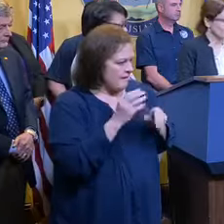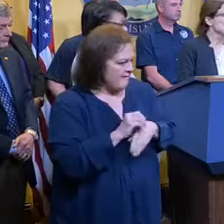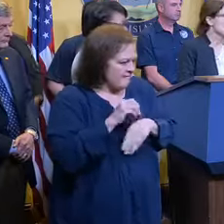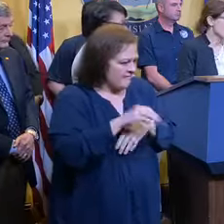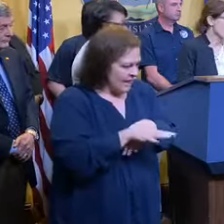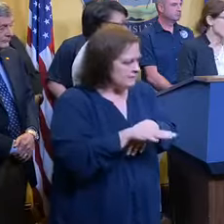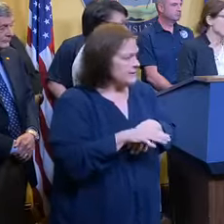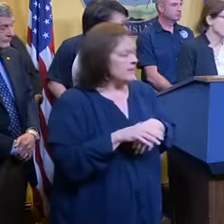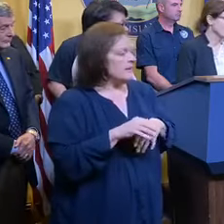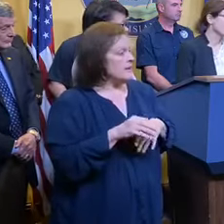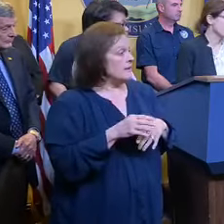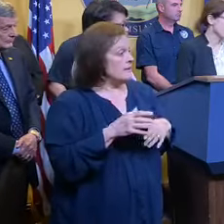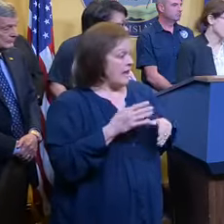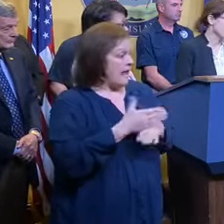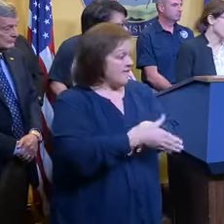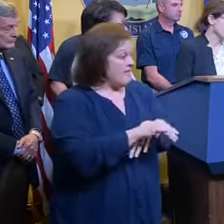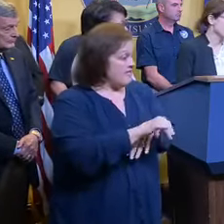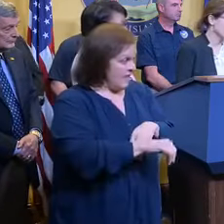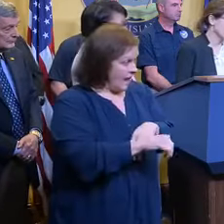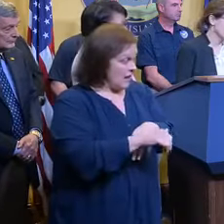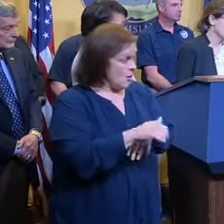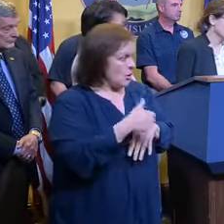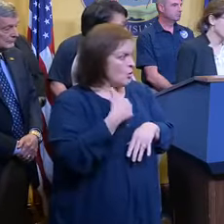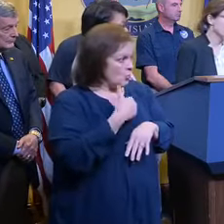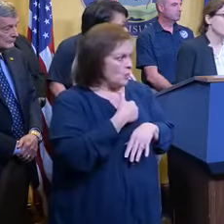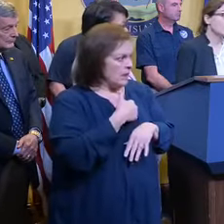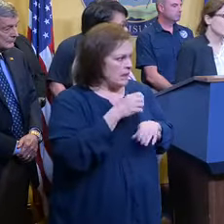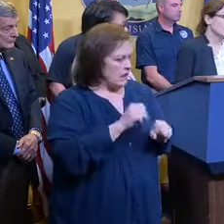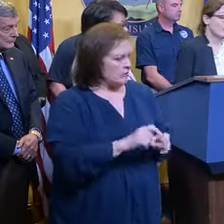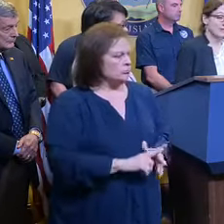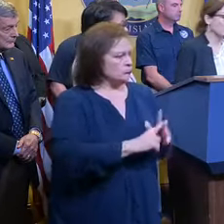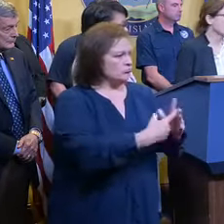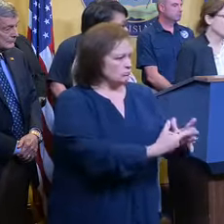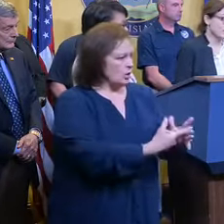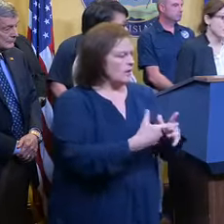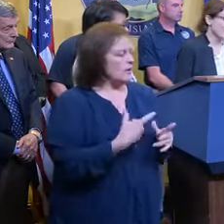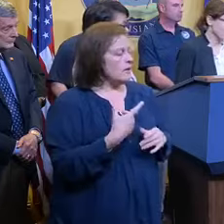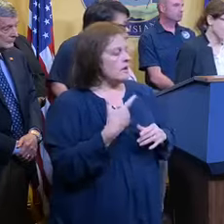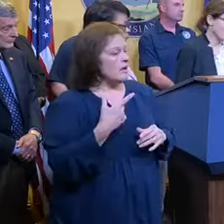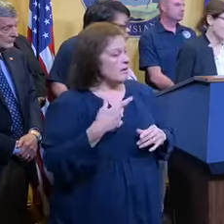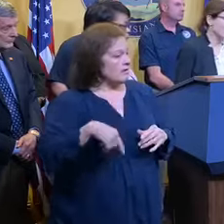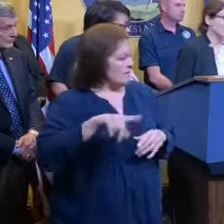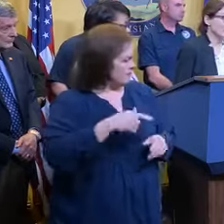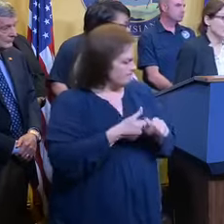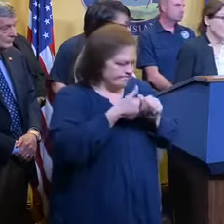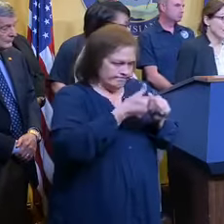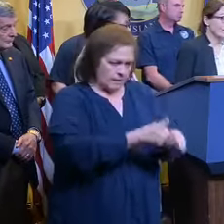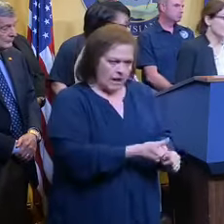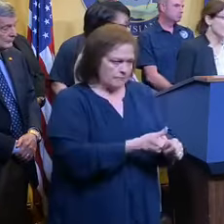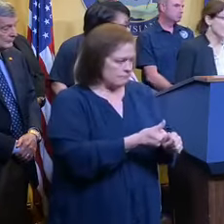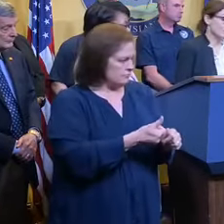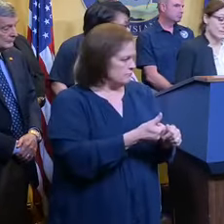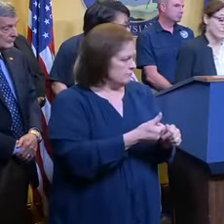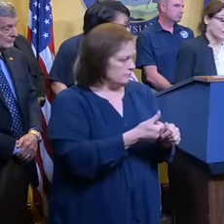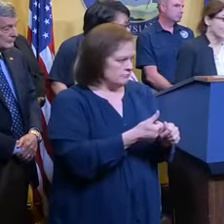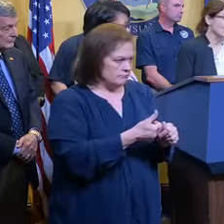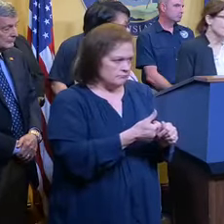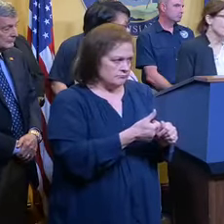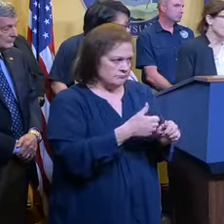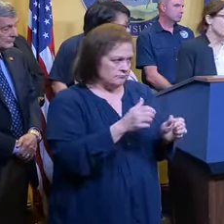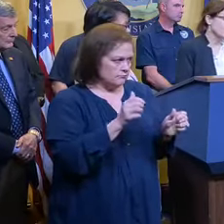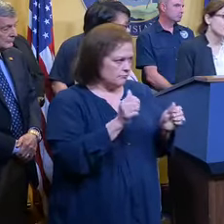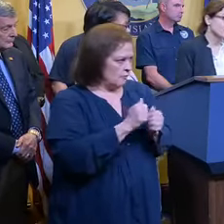will free them up and allow us to be on the ground. So they're complying with everything, and I